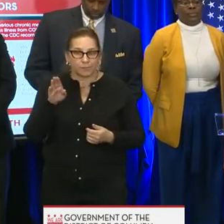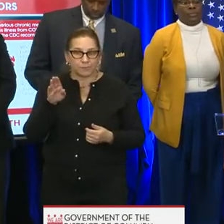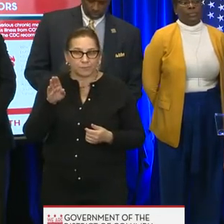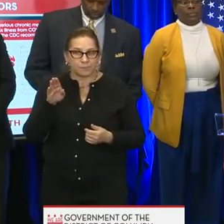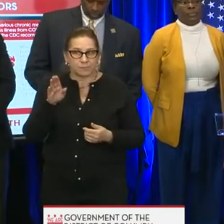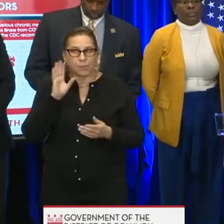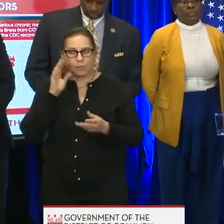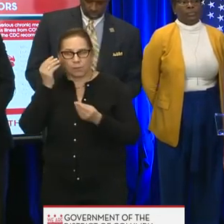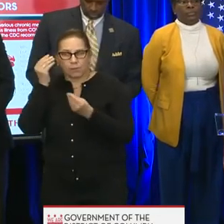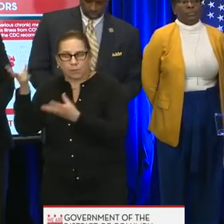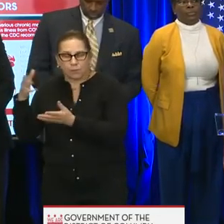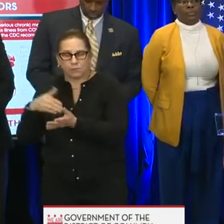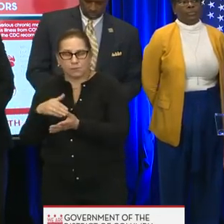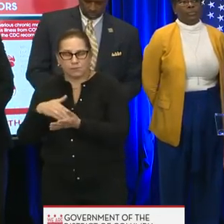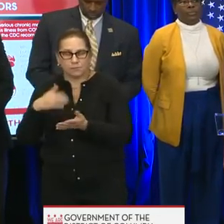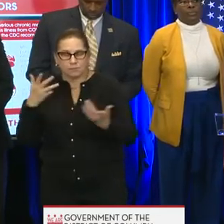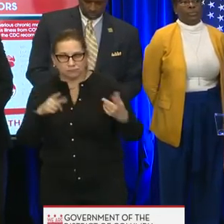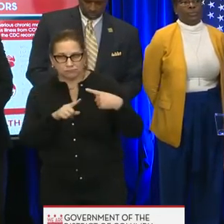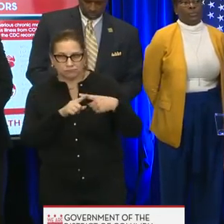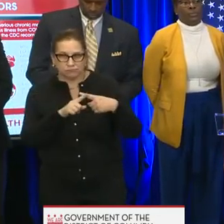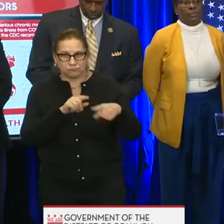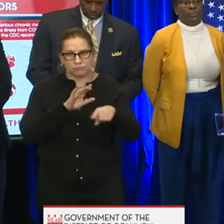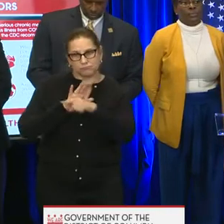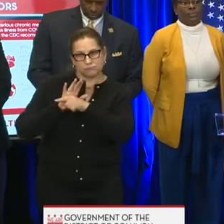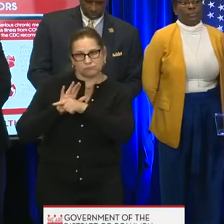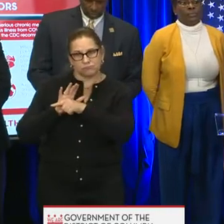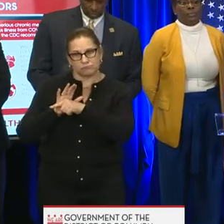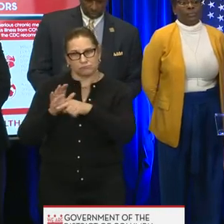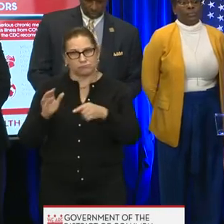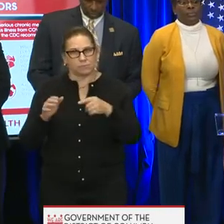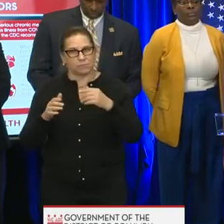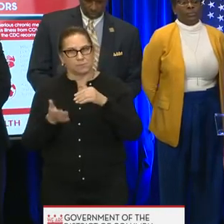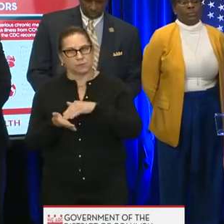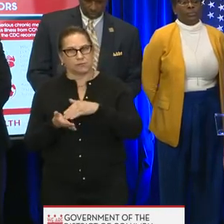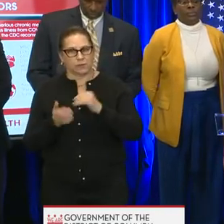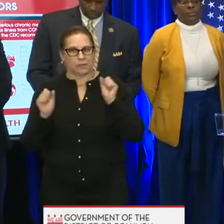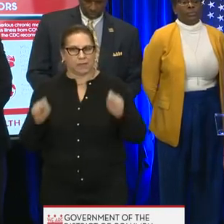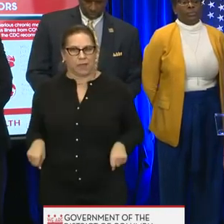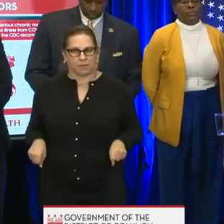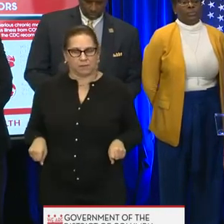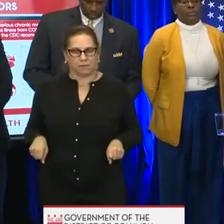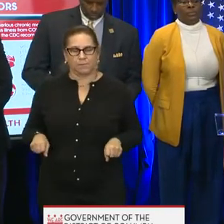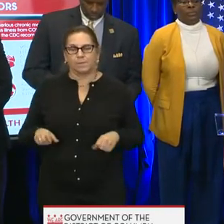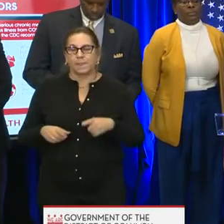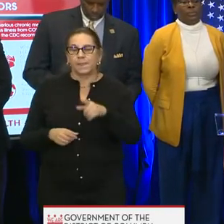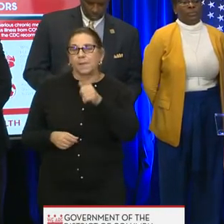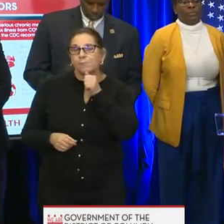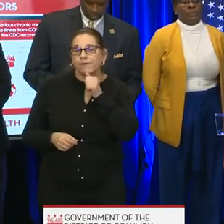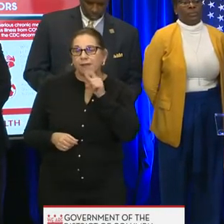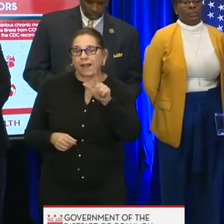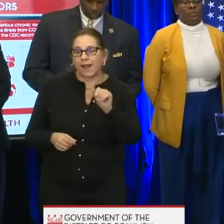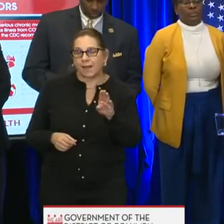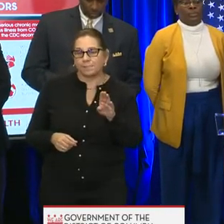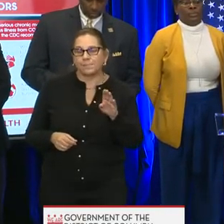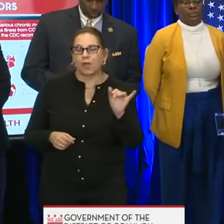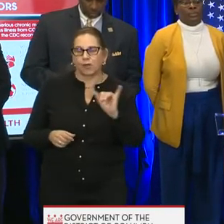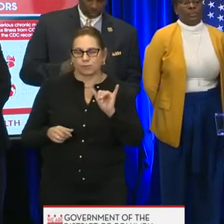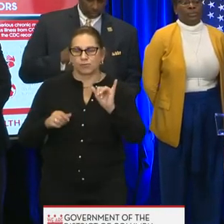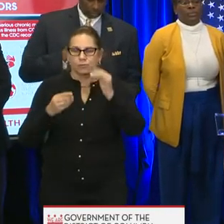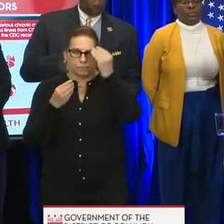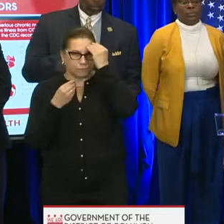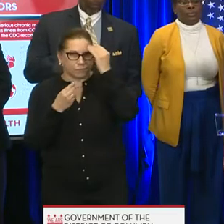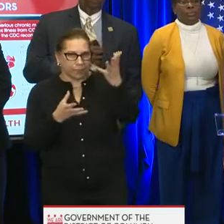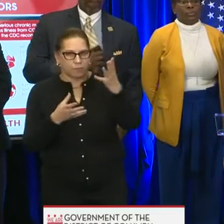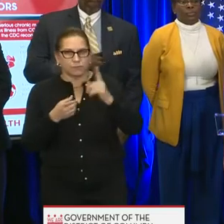share the results with the individual. The private lab will also alert DC Health of all COVID-19